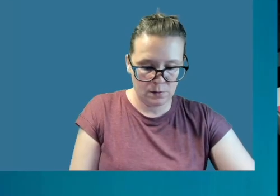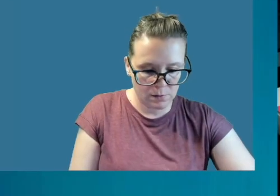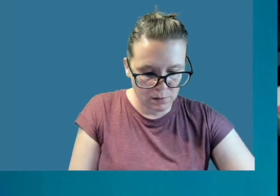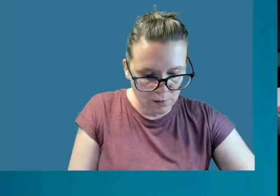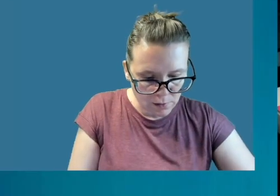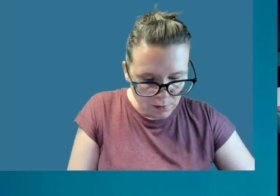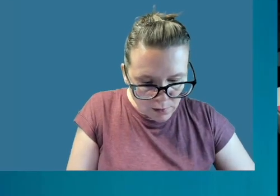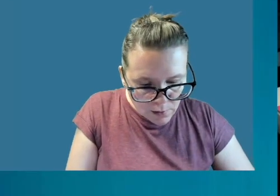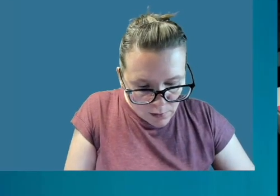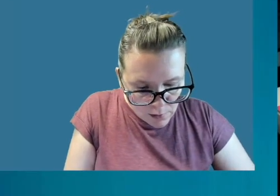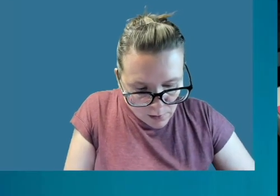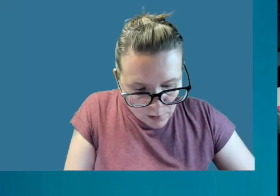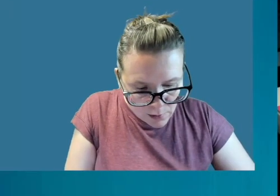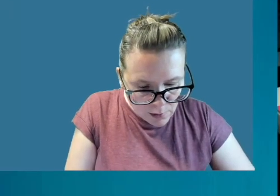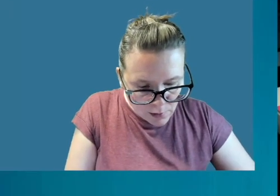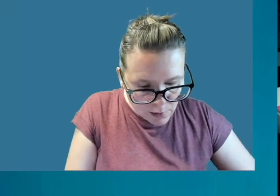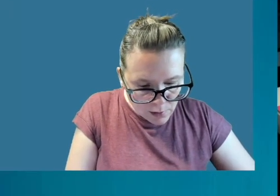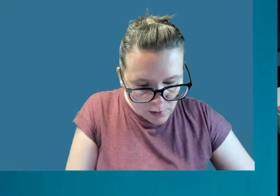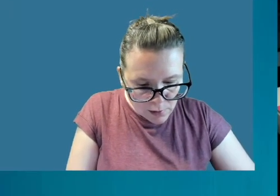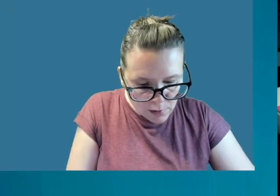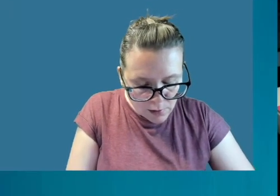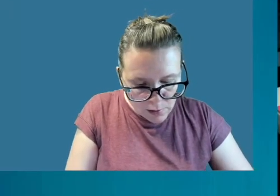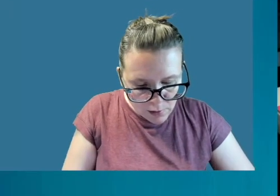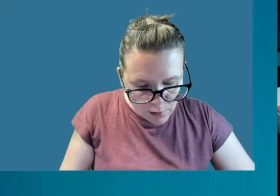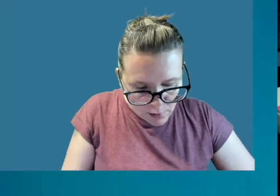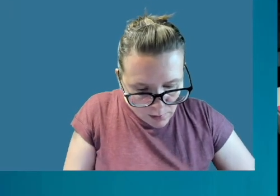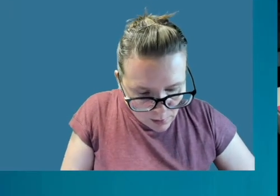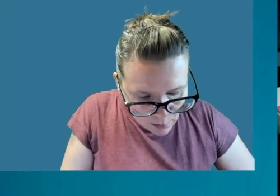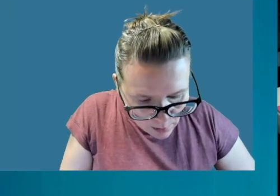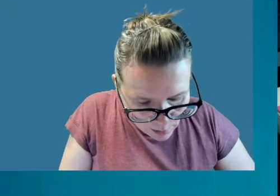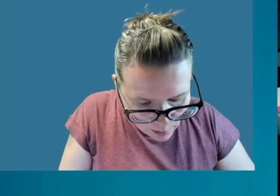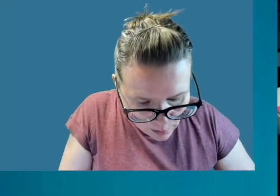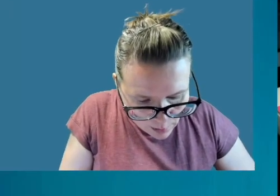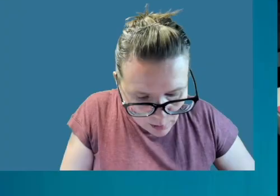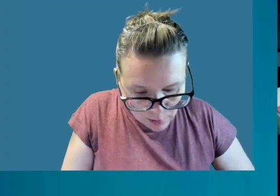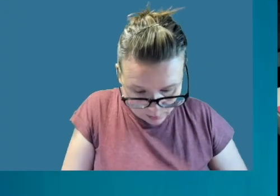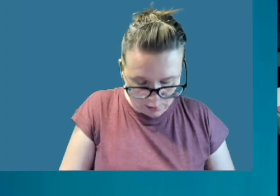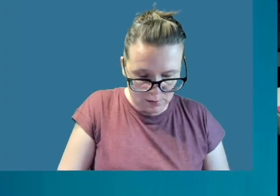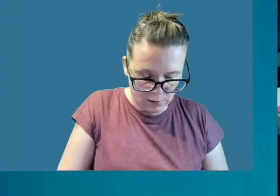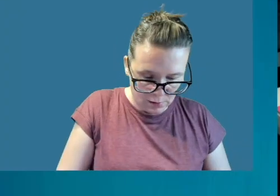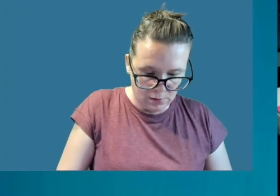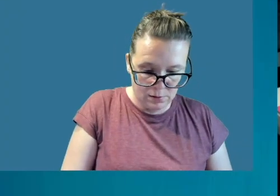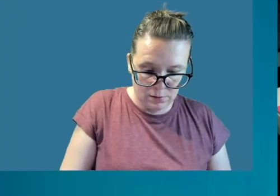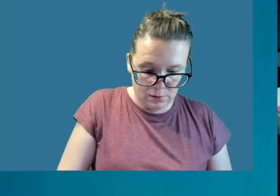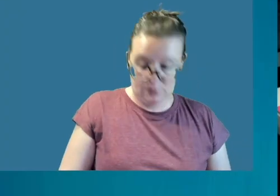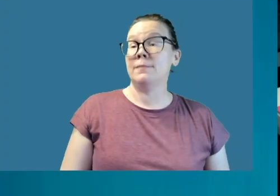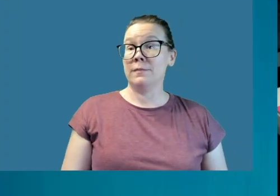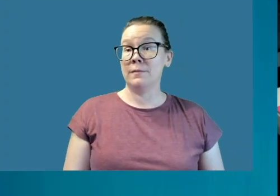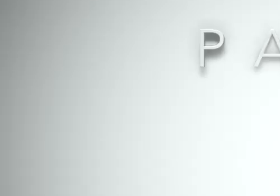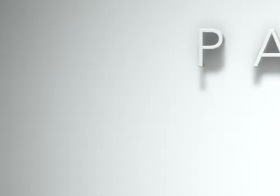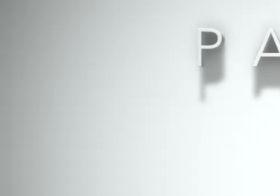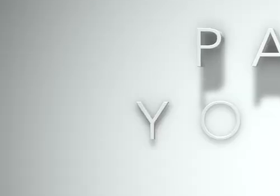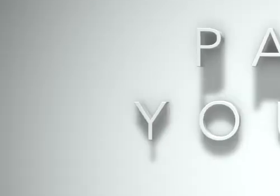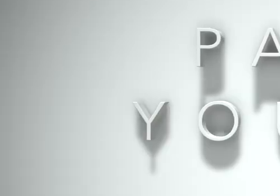the dotted line. Fold the paper back towards you, and then you should have an edge of fabric sticking